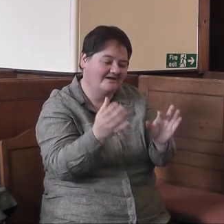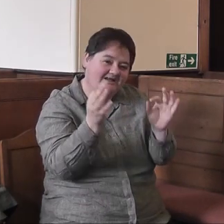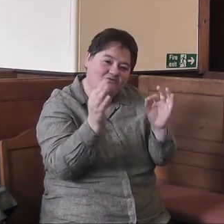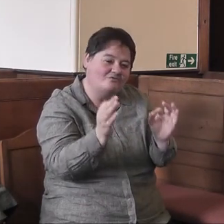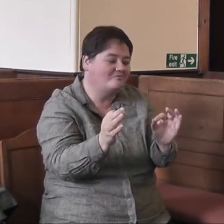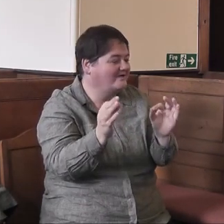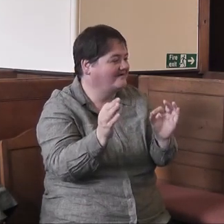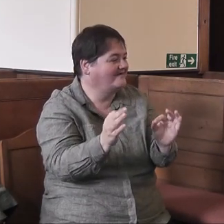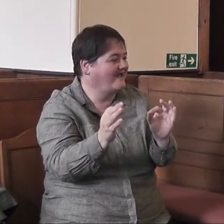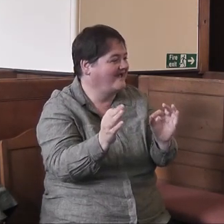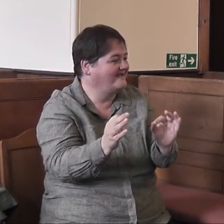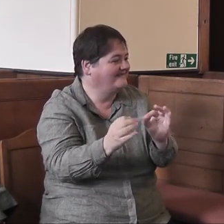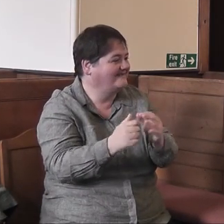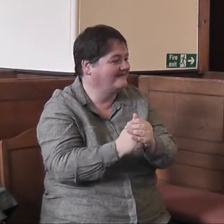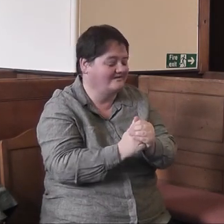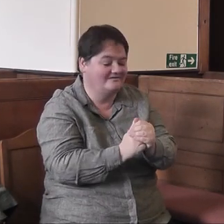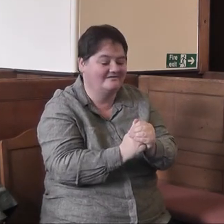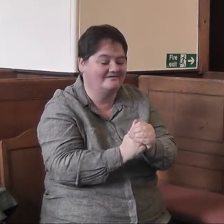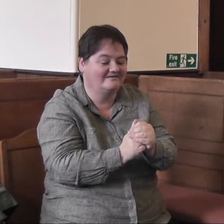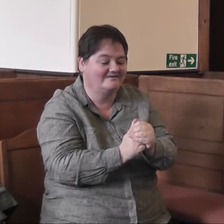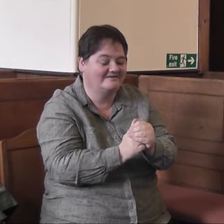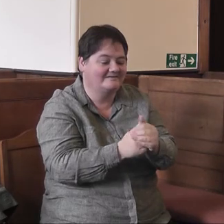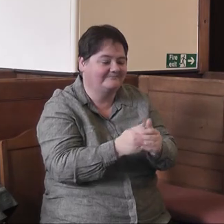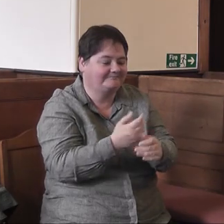it all being okay, you know.